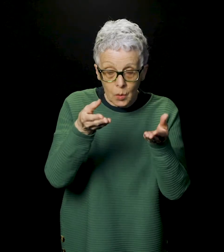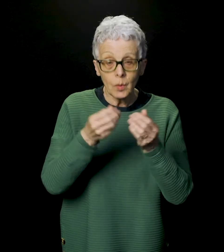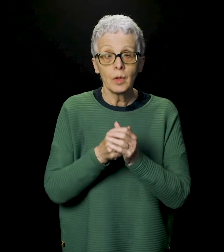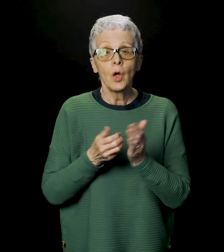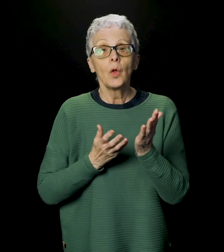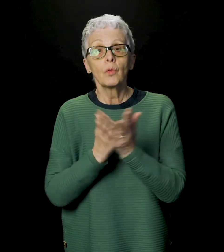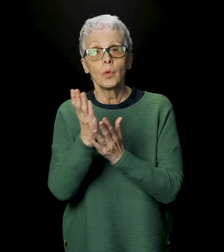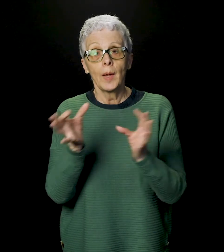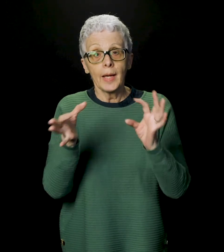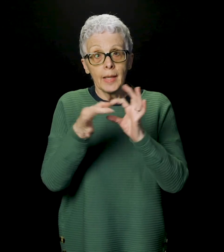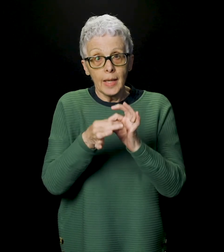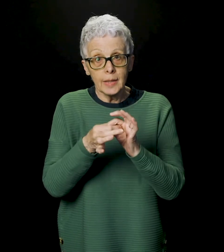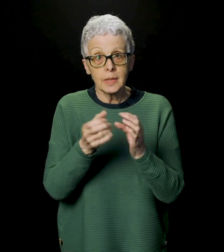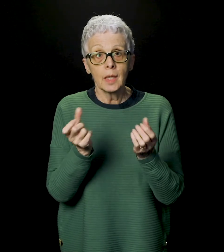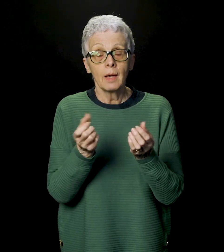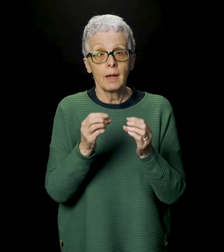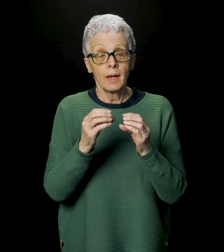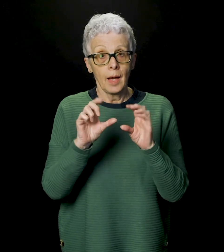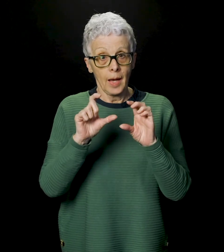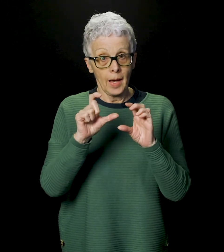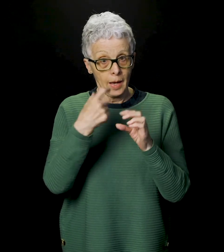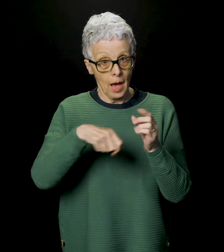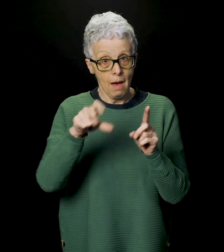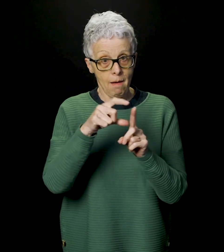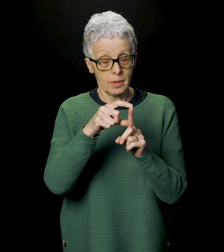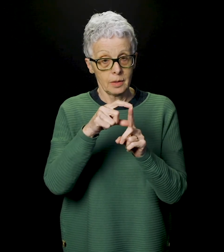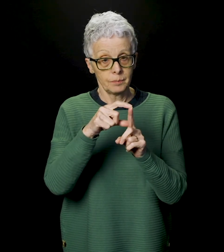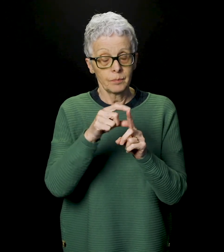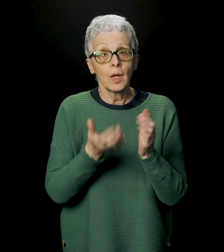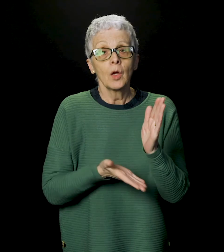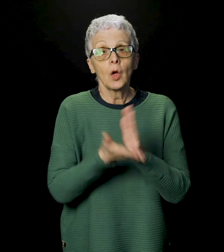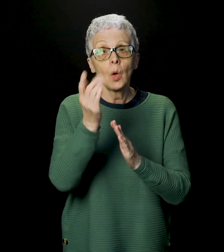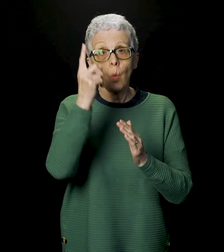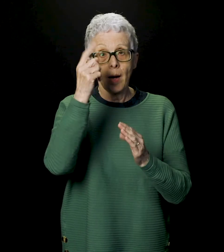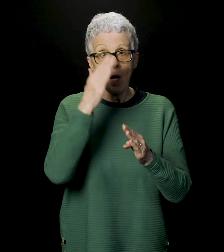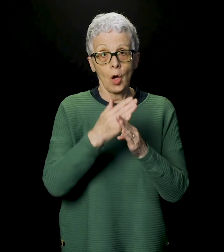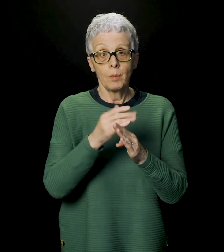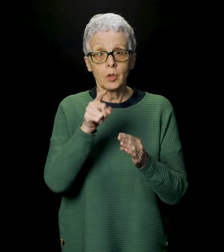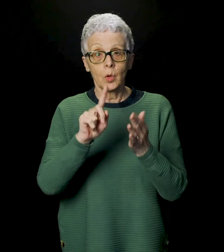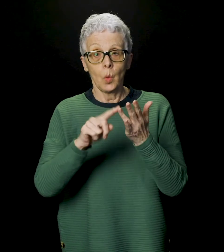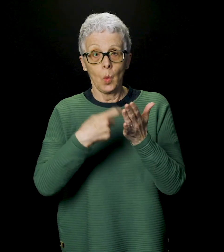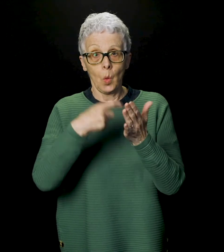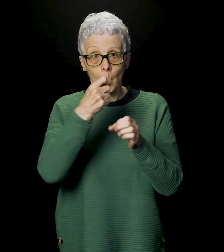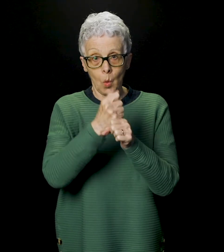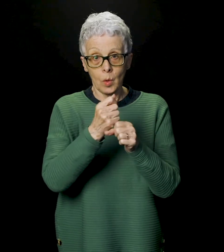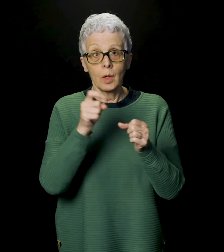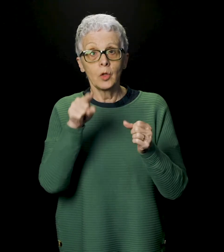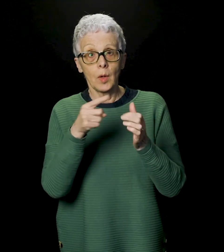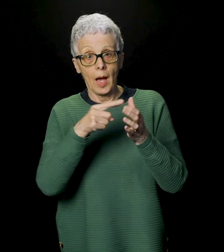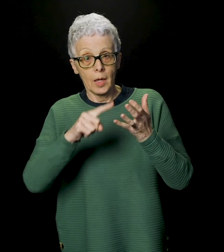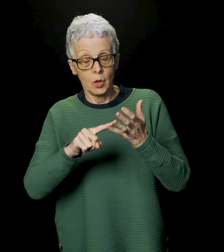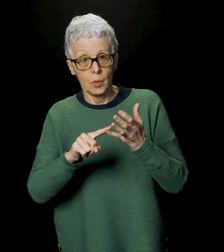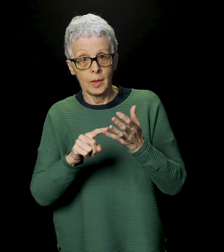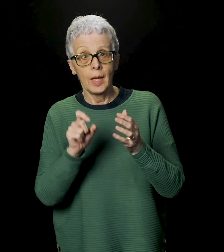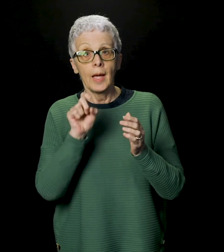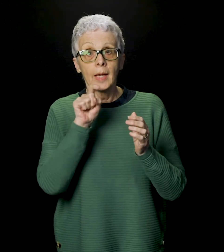that connect card that I referred to earlier. Just head to our website, onehope.org.au, click on the